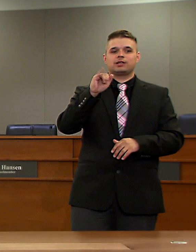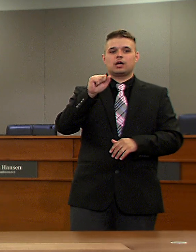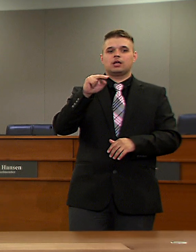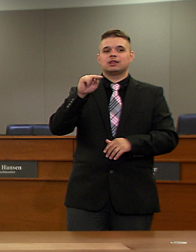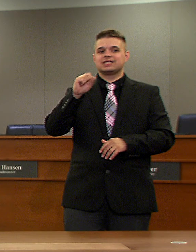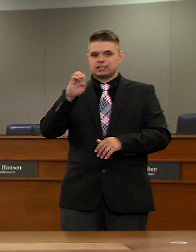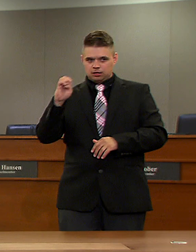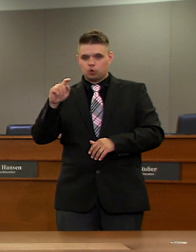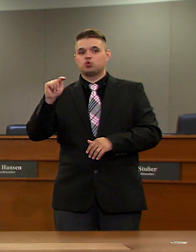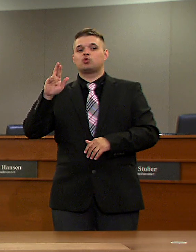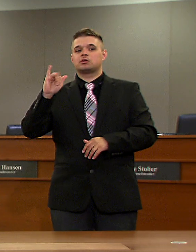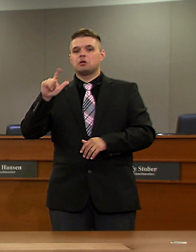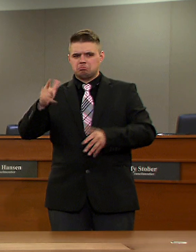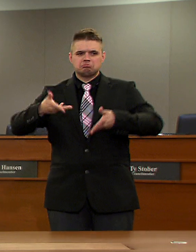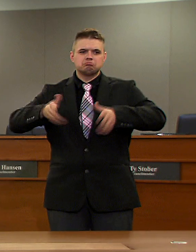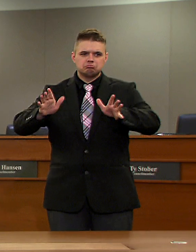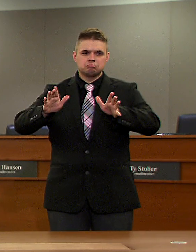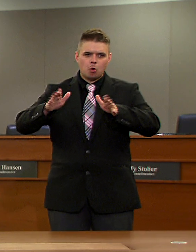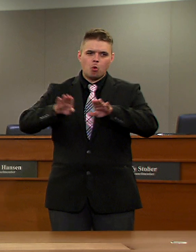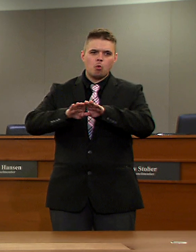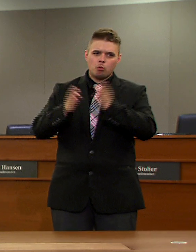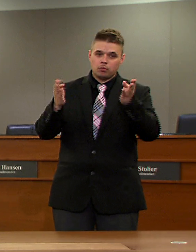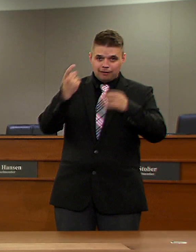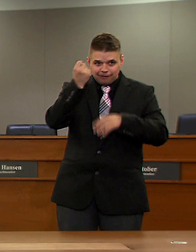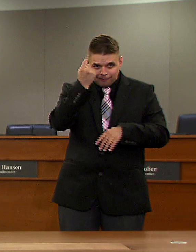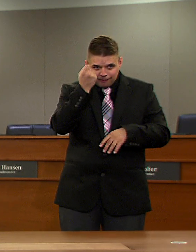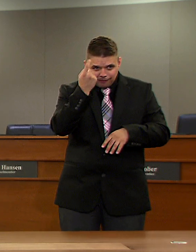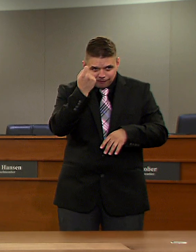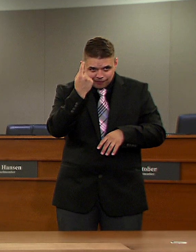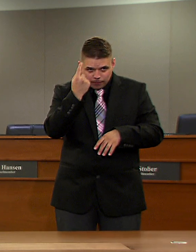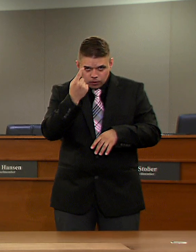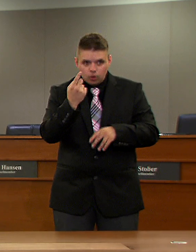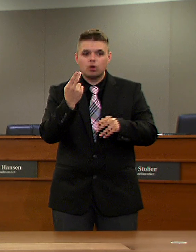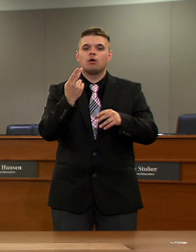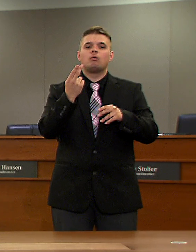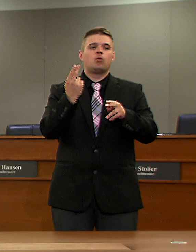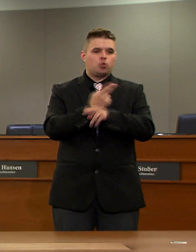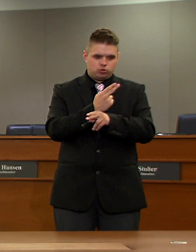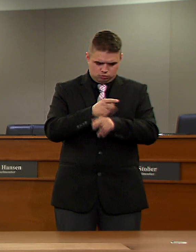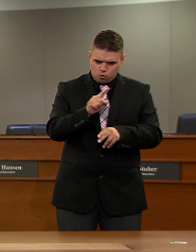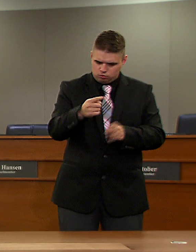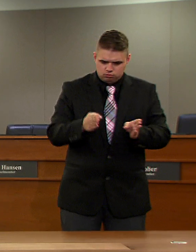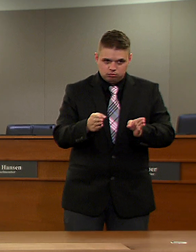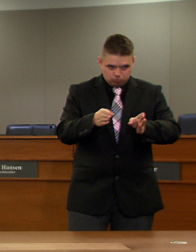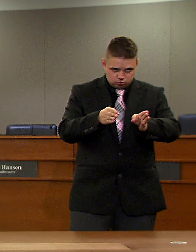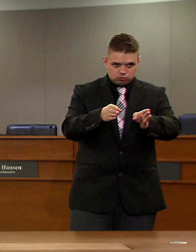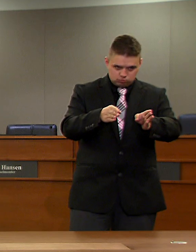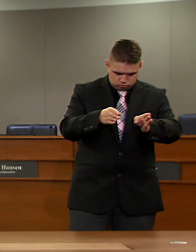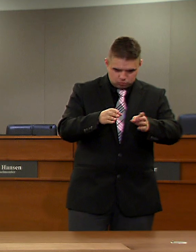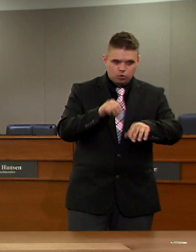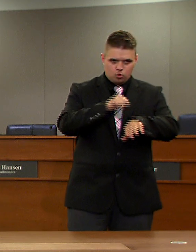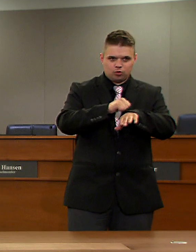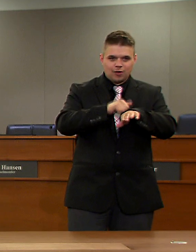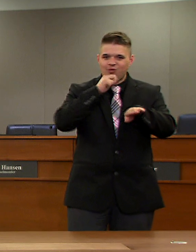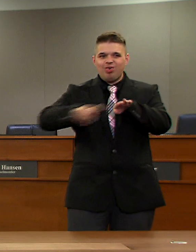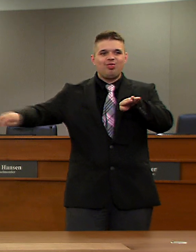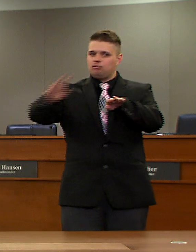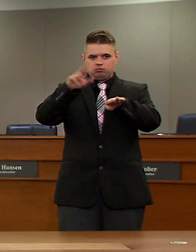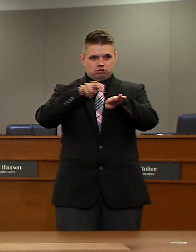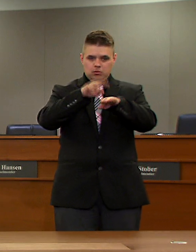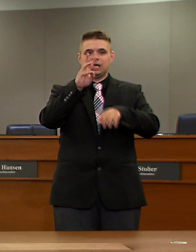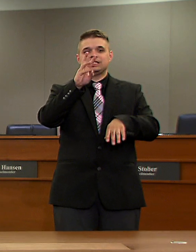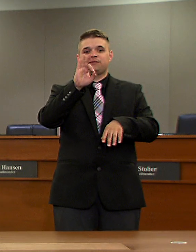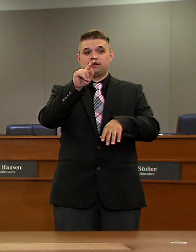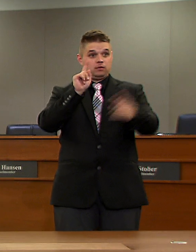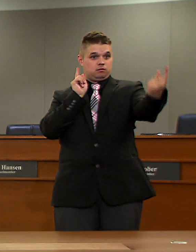the improved pathway and practice physical distancing of at least 6 feet at all